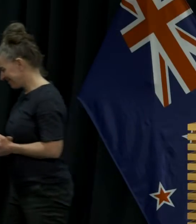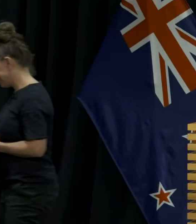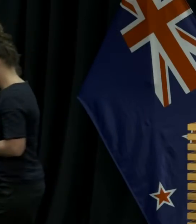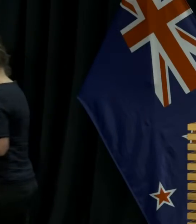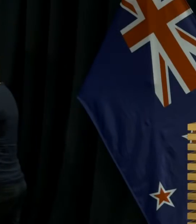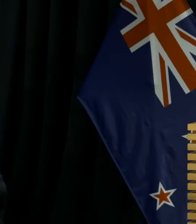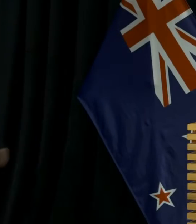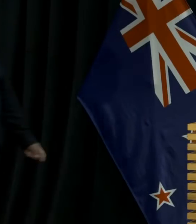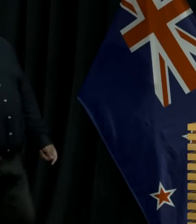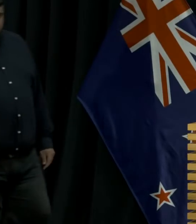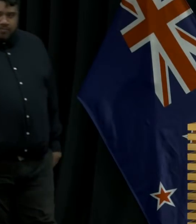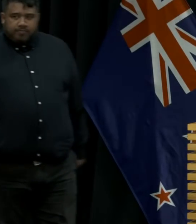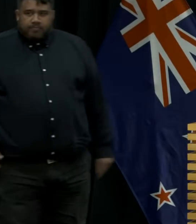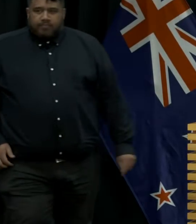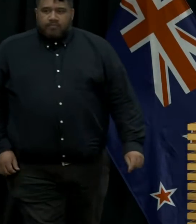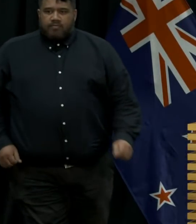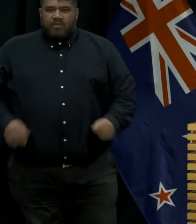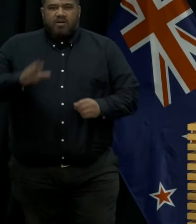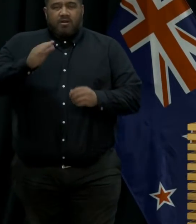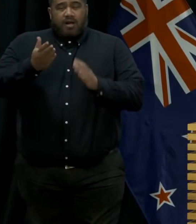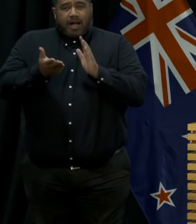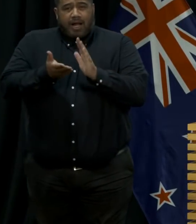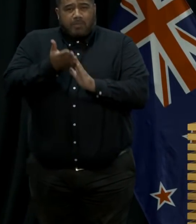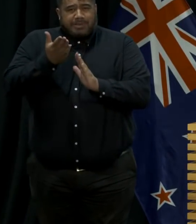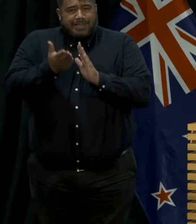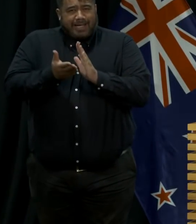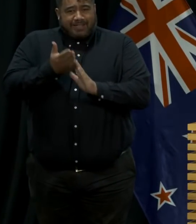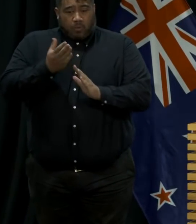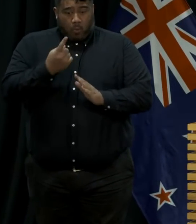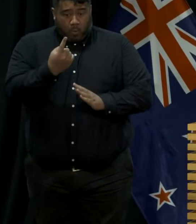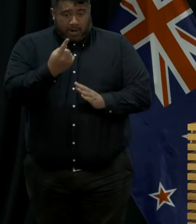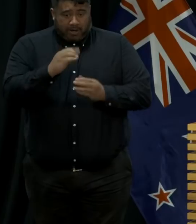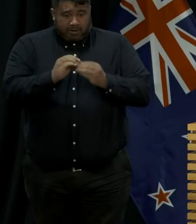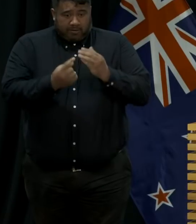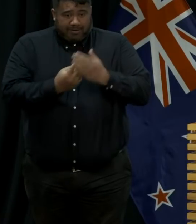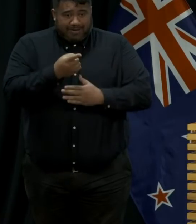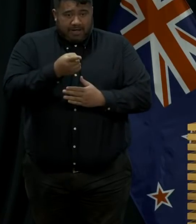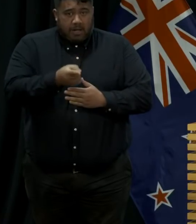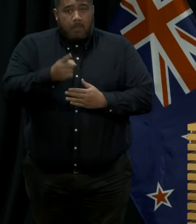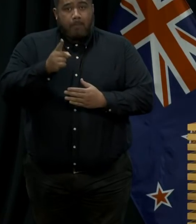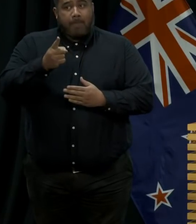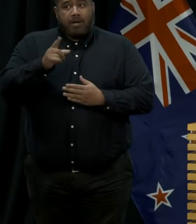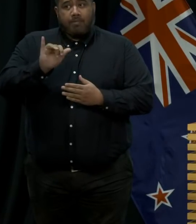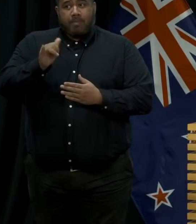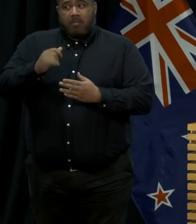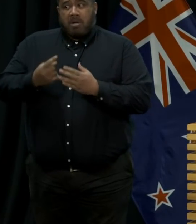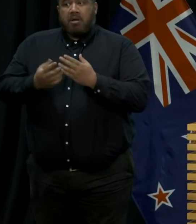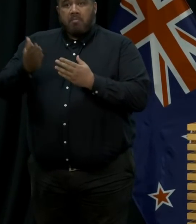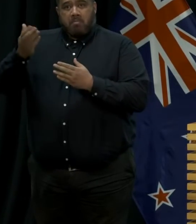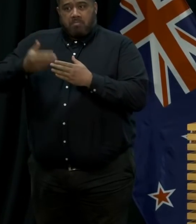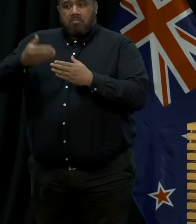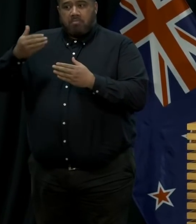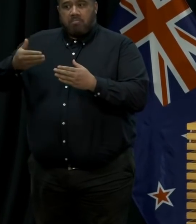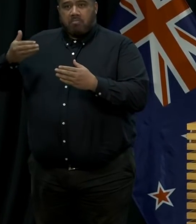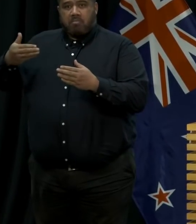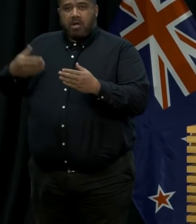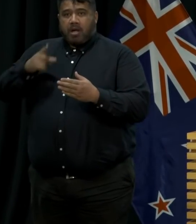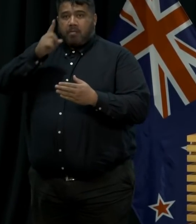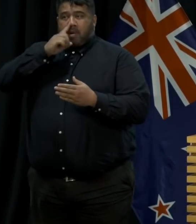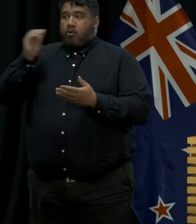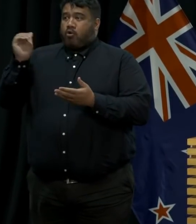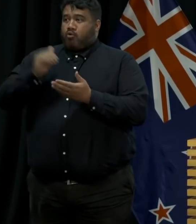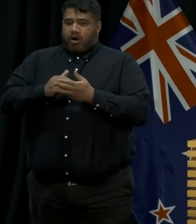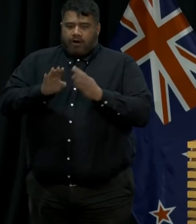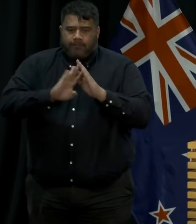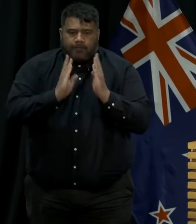an update on how widespread this is? We've spoken to several people who have not had tests before they've left isolation in the